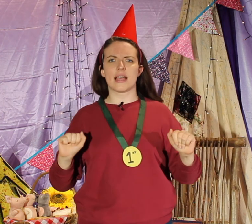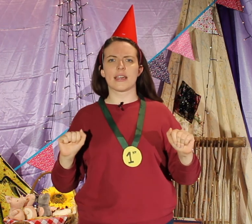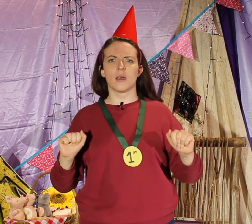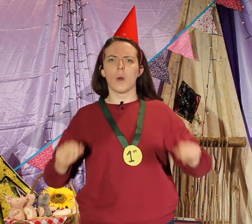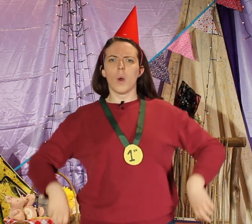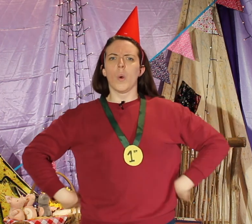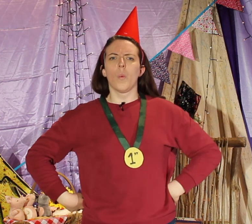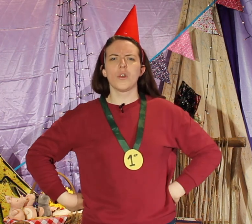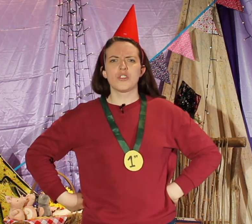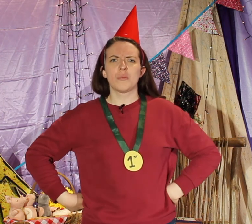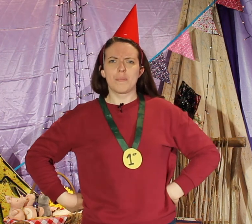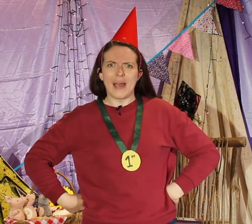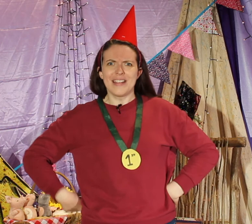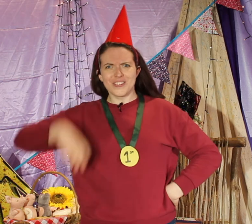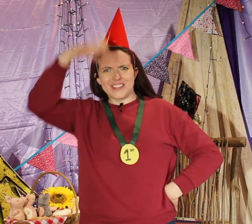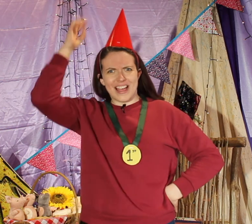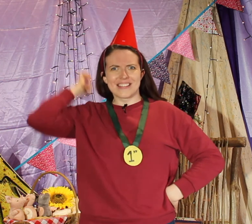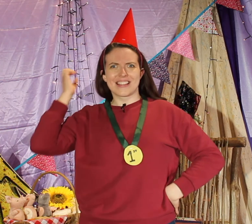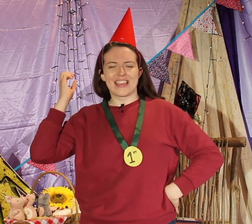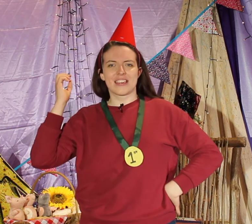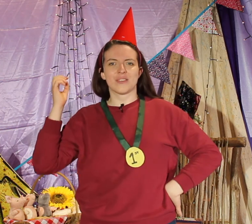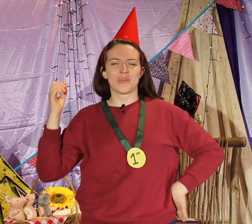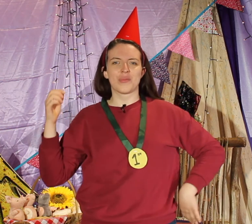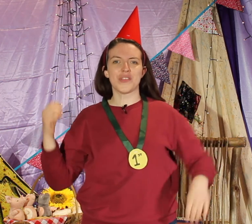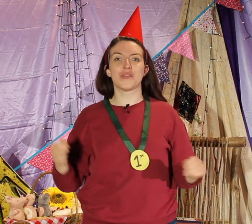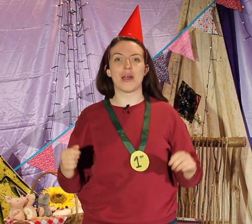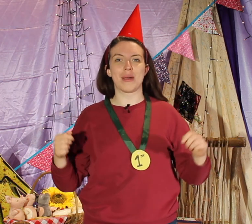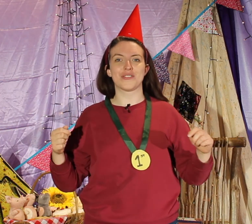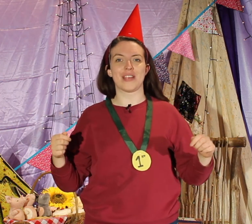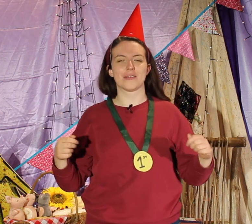like, what's your badger dance like? This is my badger dance.